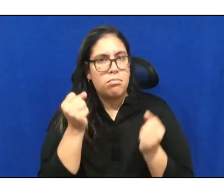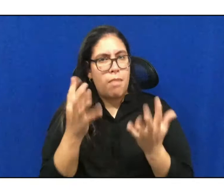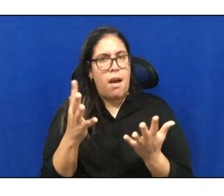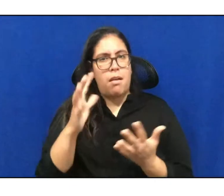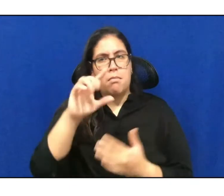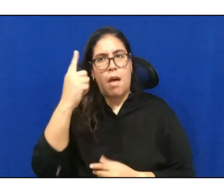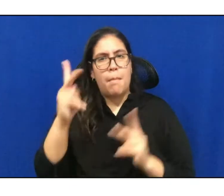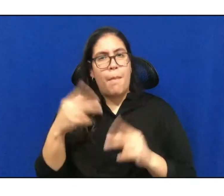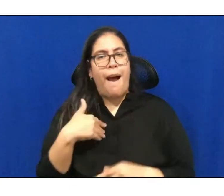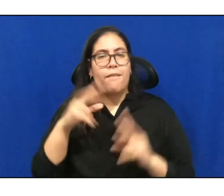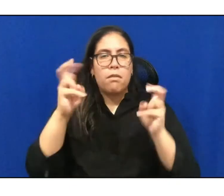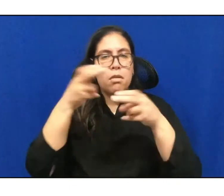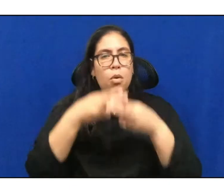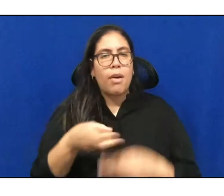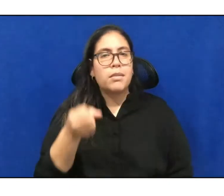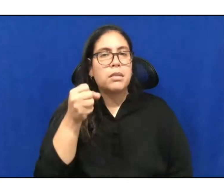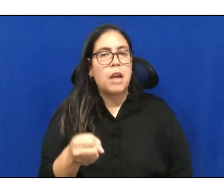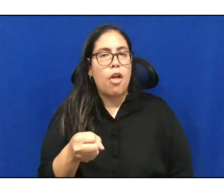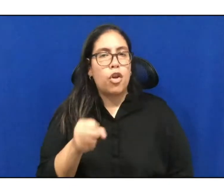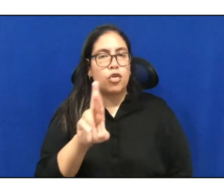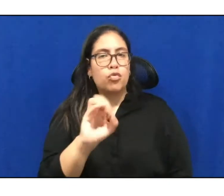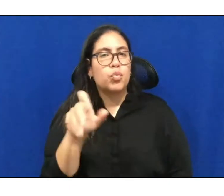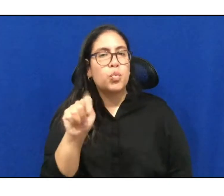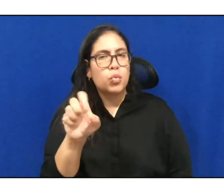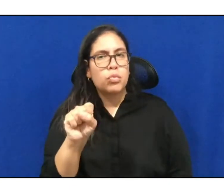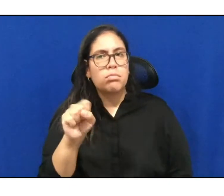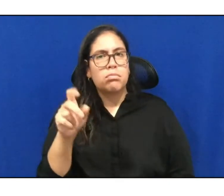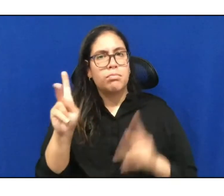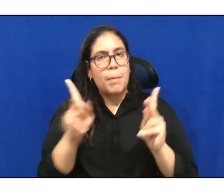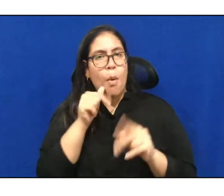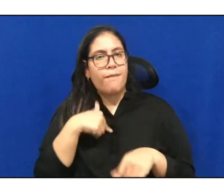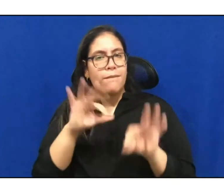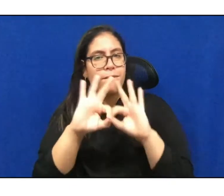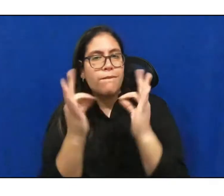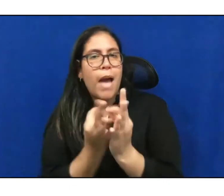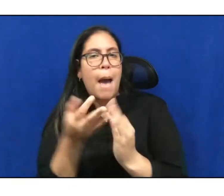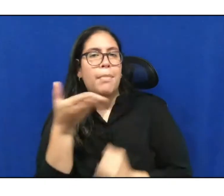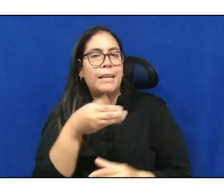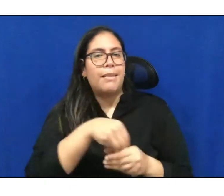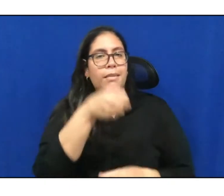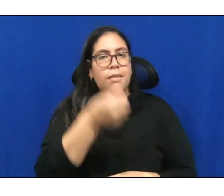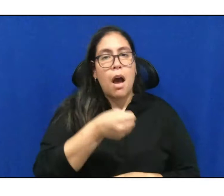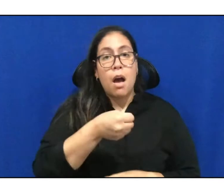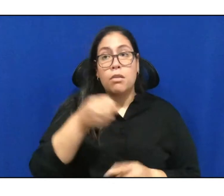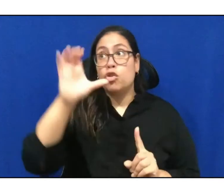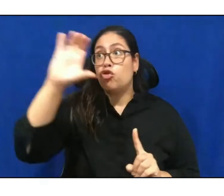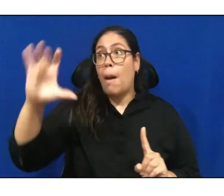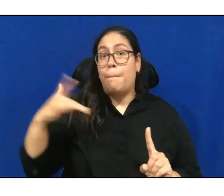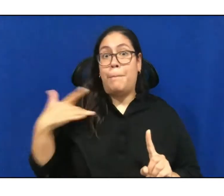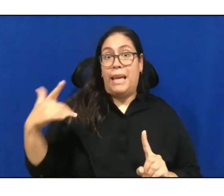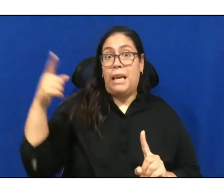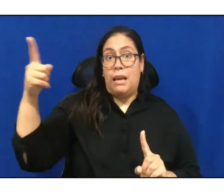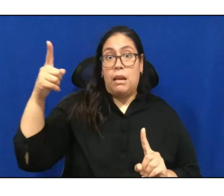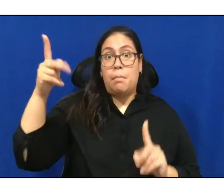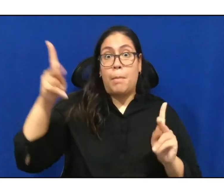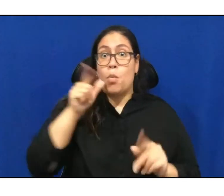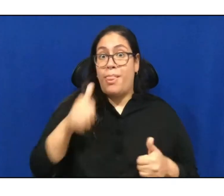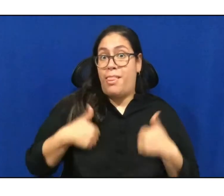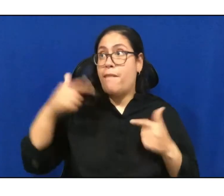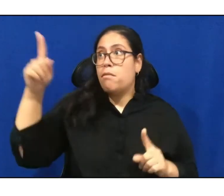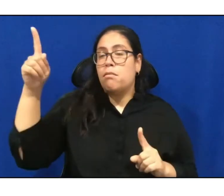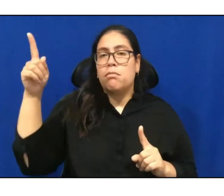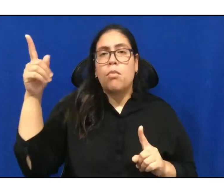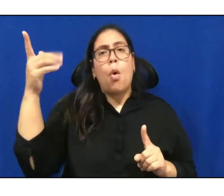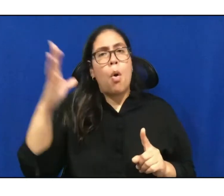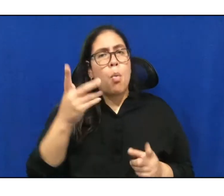about this as a story of Mississippi folks who made their way to Chicago and what it meant to send your